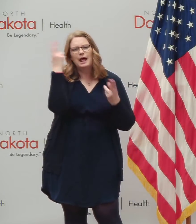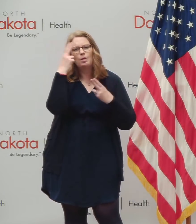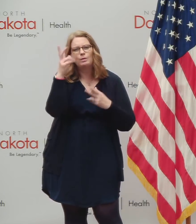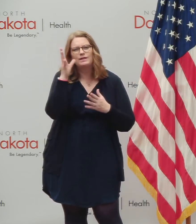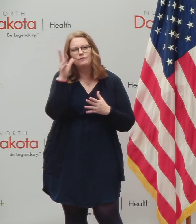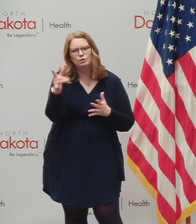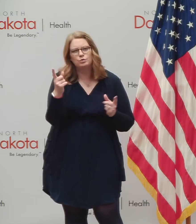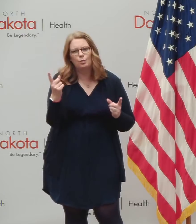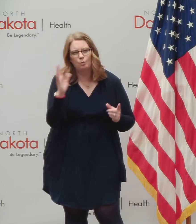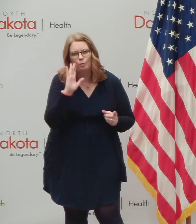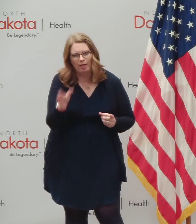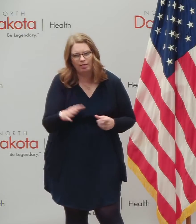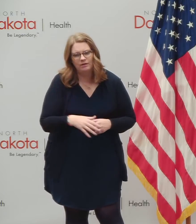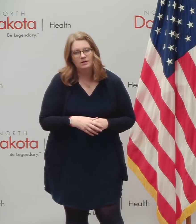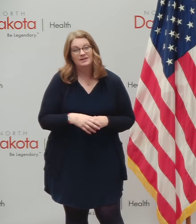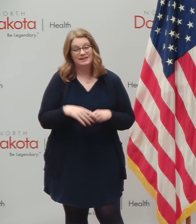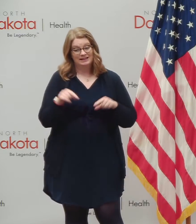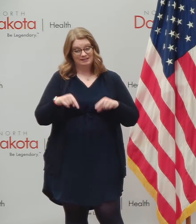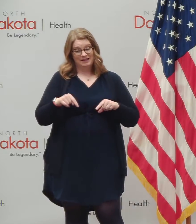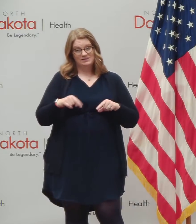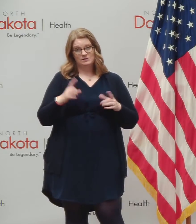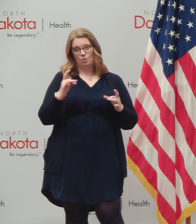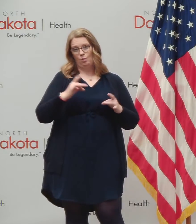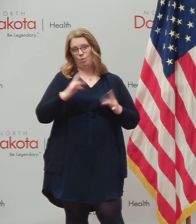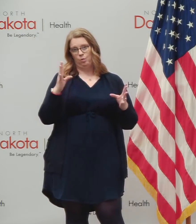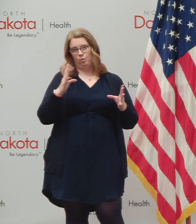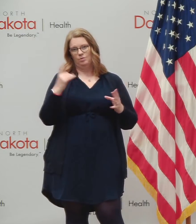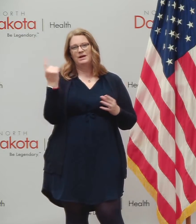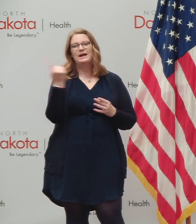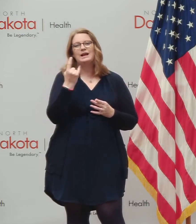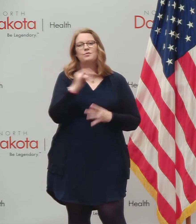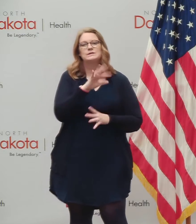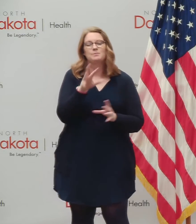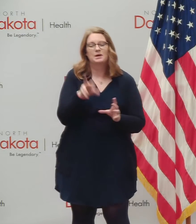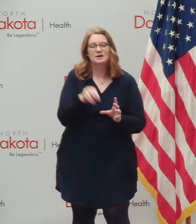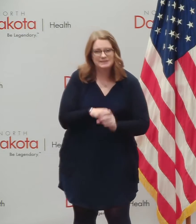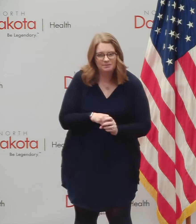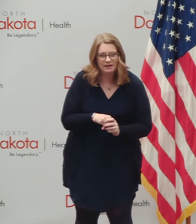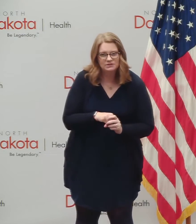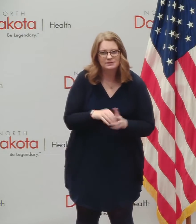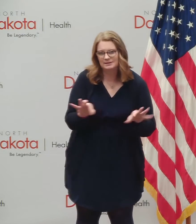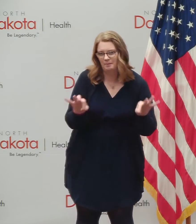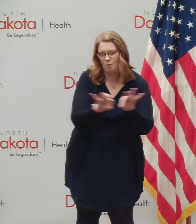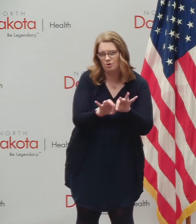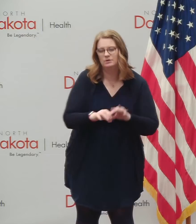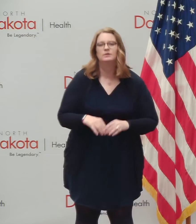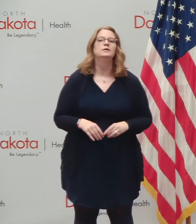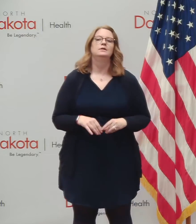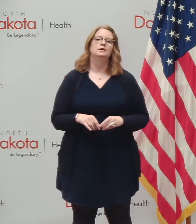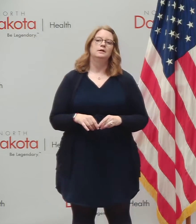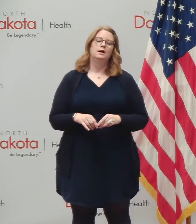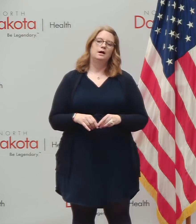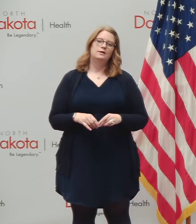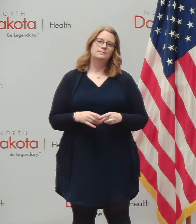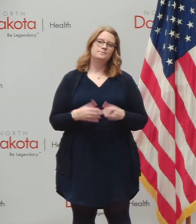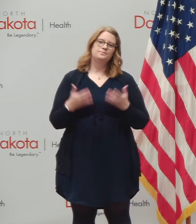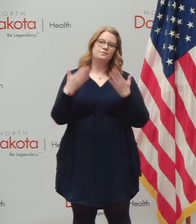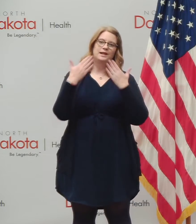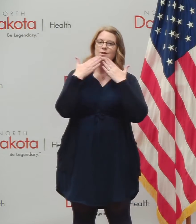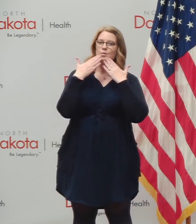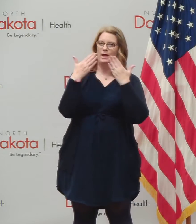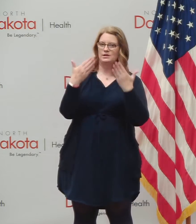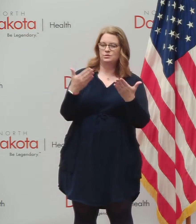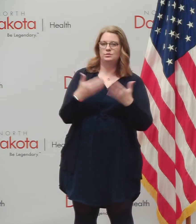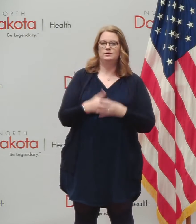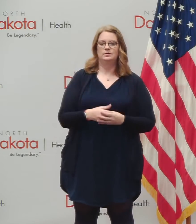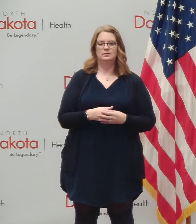pandemics, but we're in the middle of one right now, and everybody's participation matters. In terms of gratitude, we have